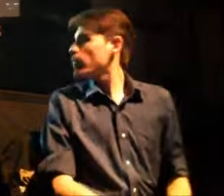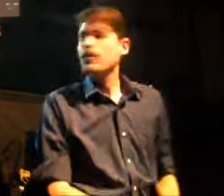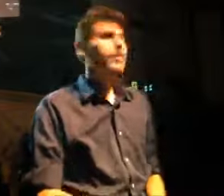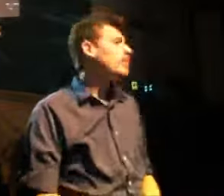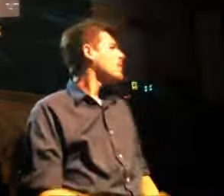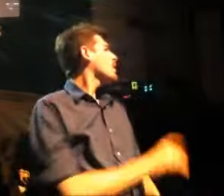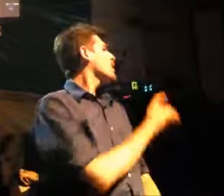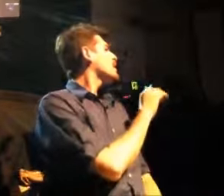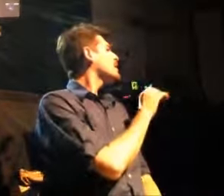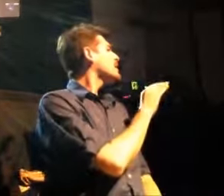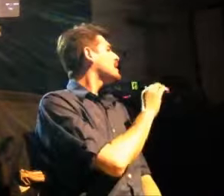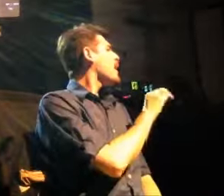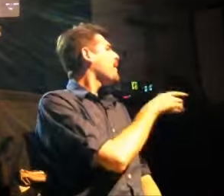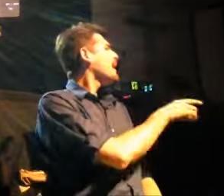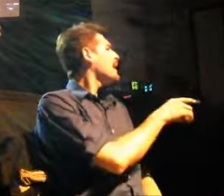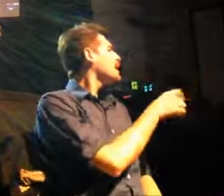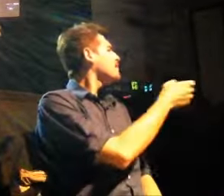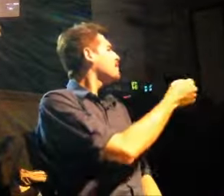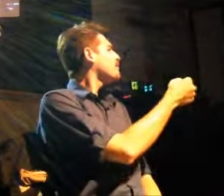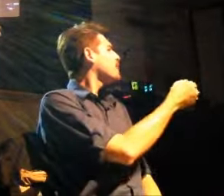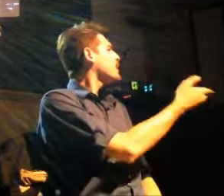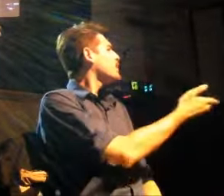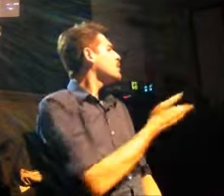Debbie, could you pass me the creamer, please?